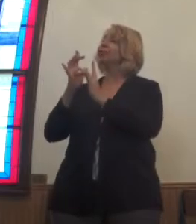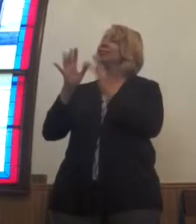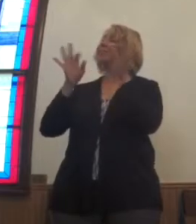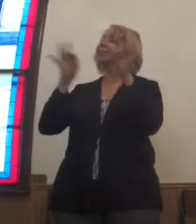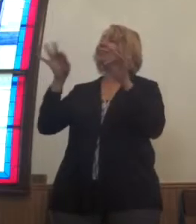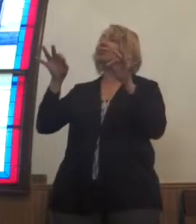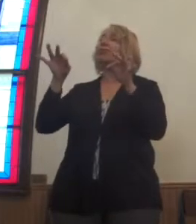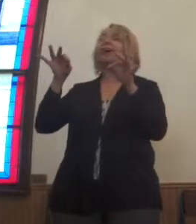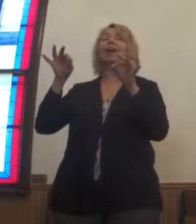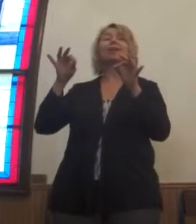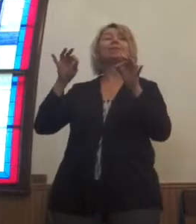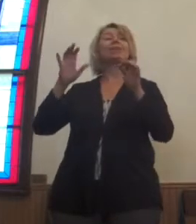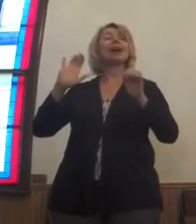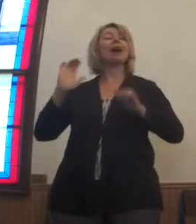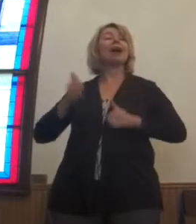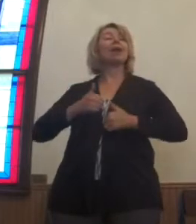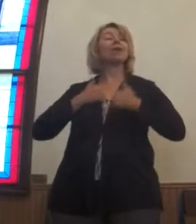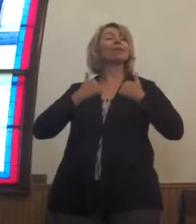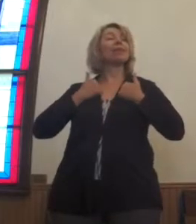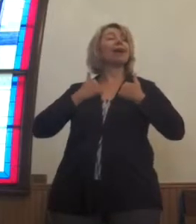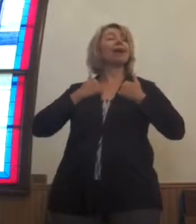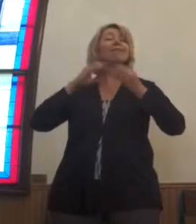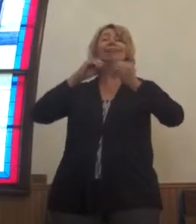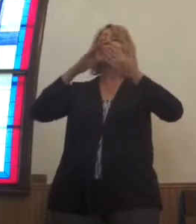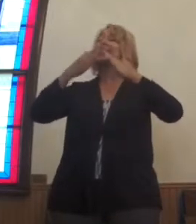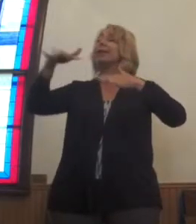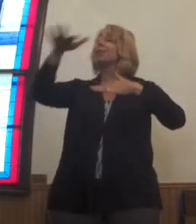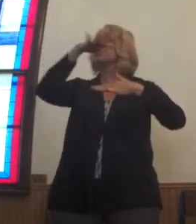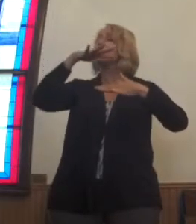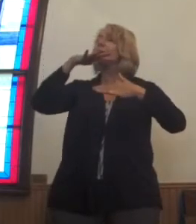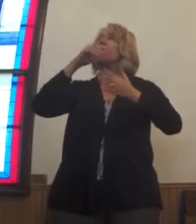life of what it really should look like.